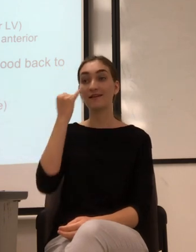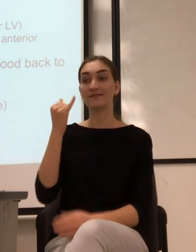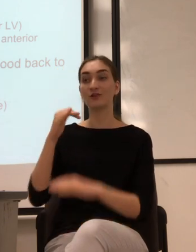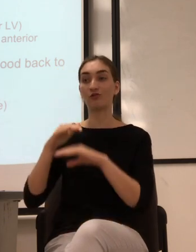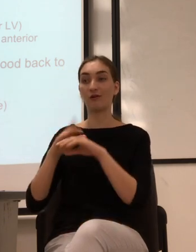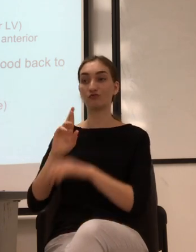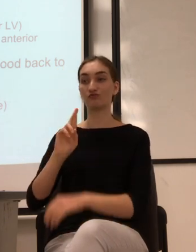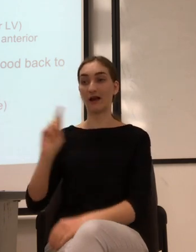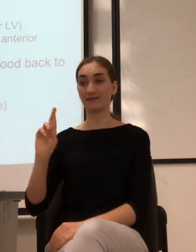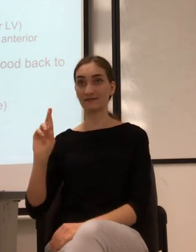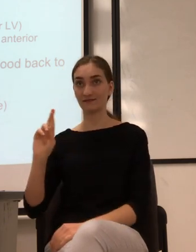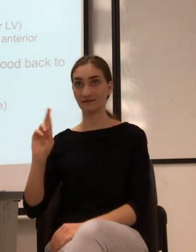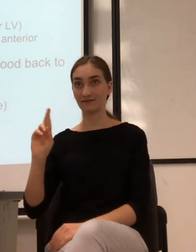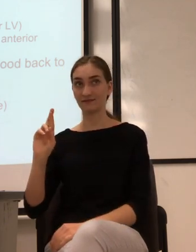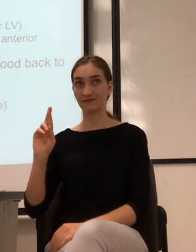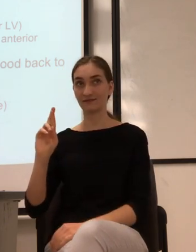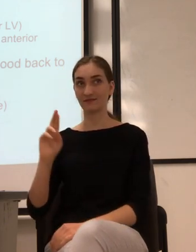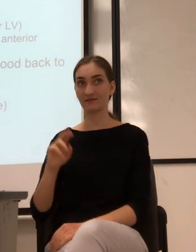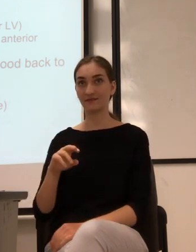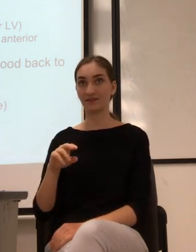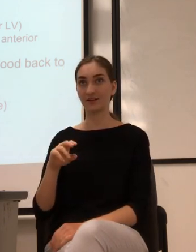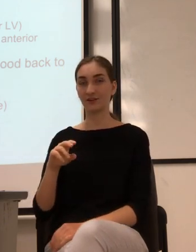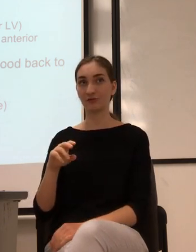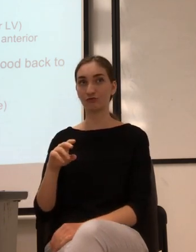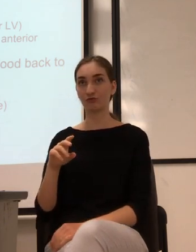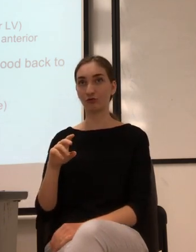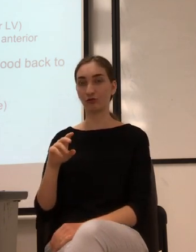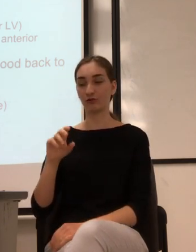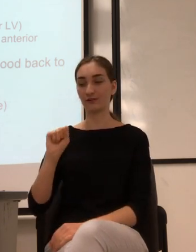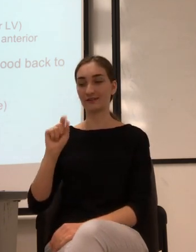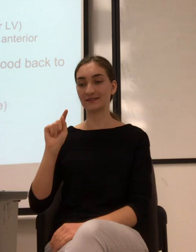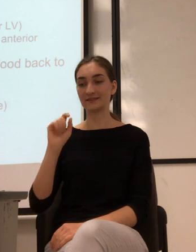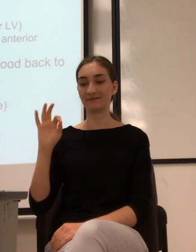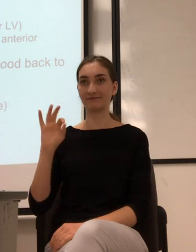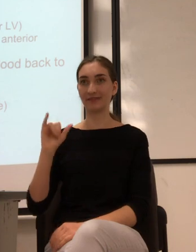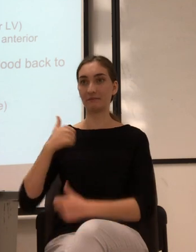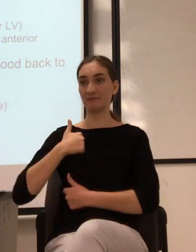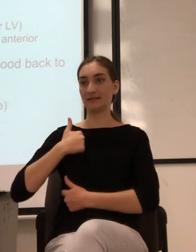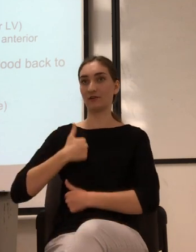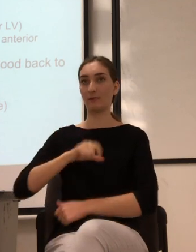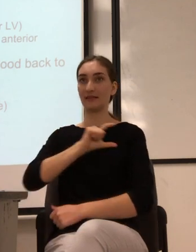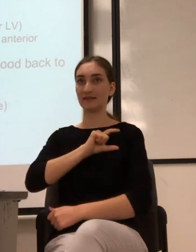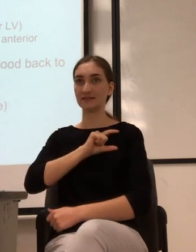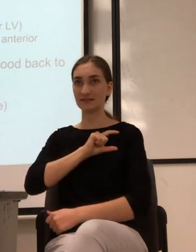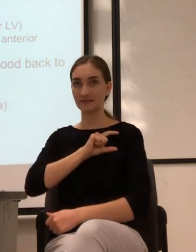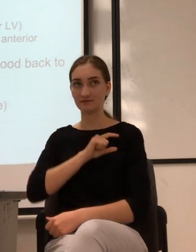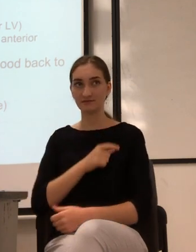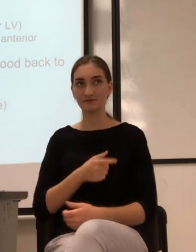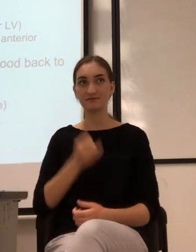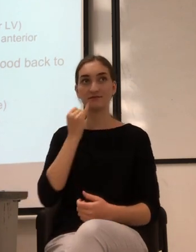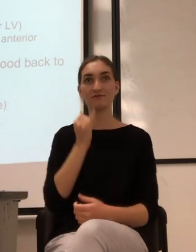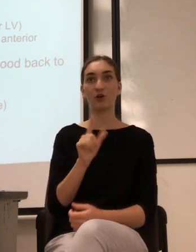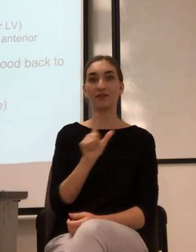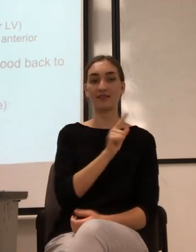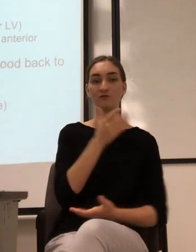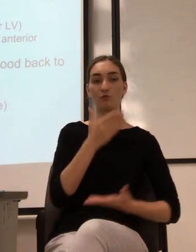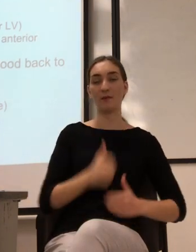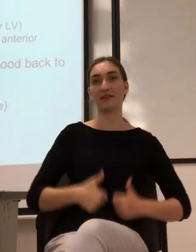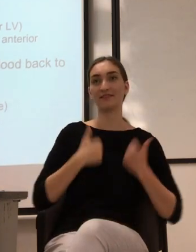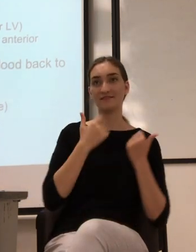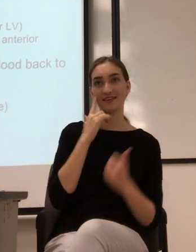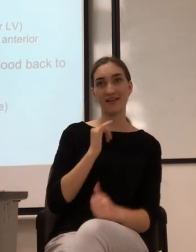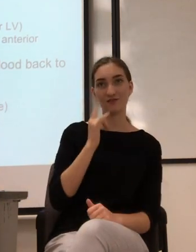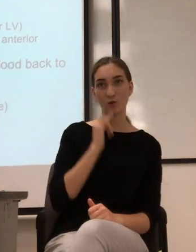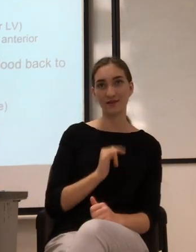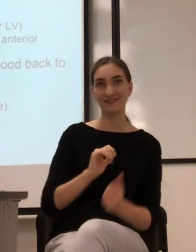right, you're stiff and militant, like military police, MP. If you're on the left, you probably live in the state of California. That's helped me